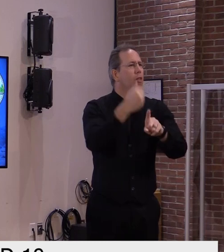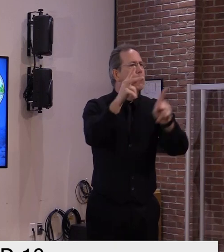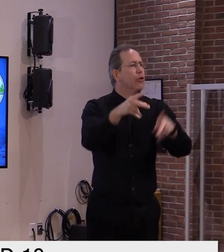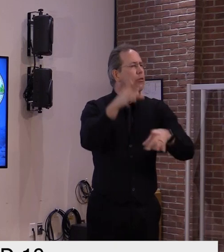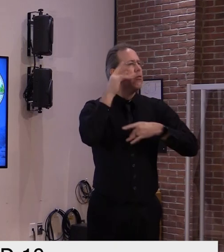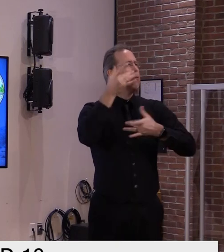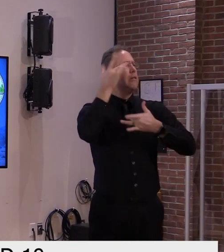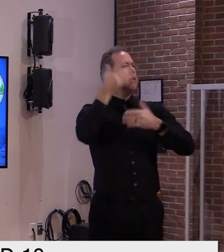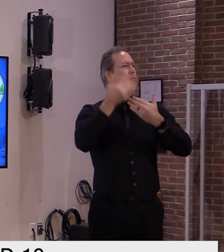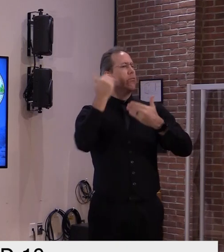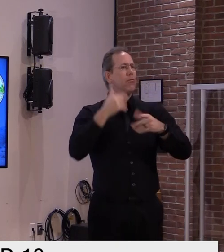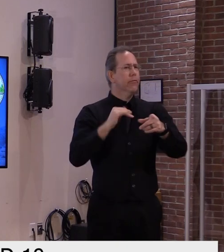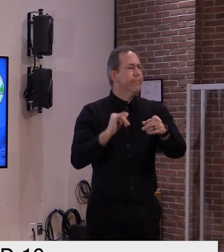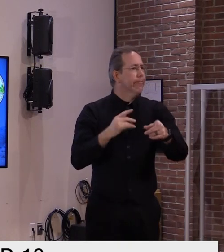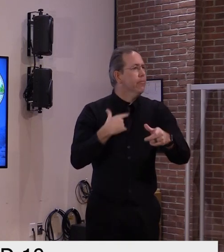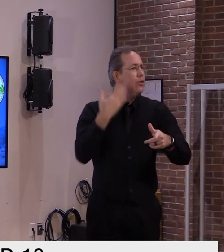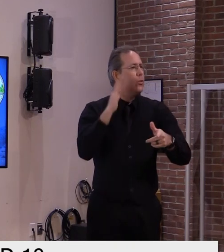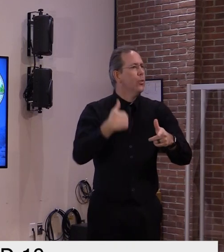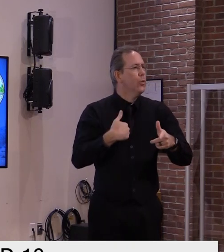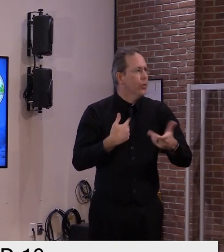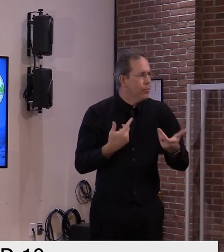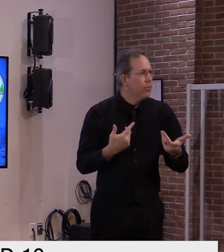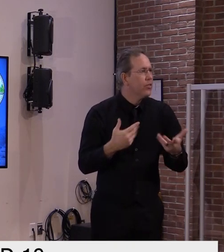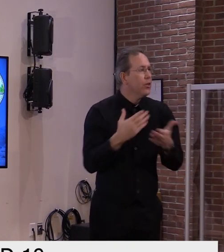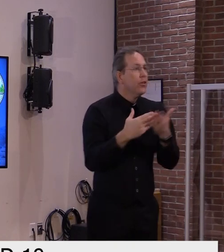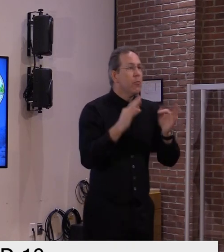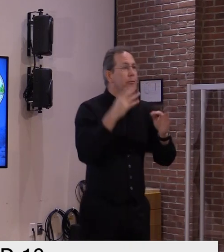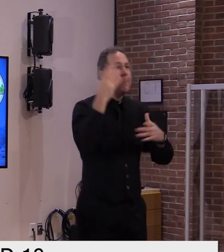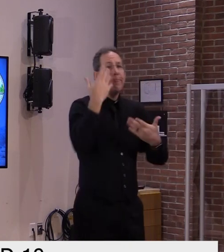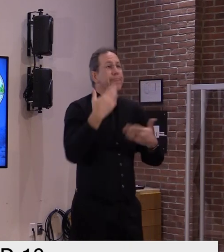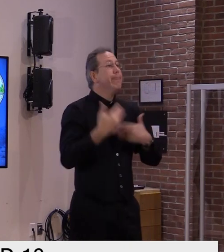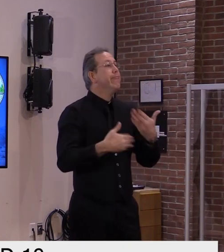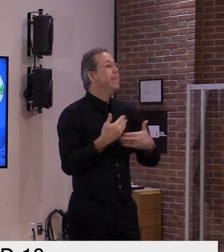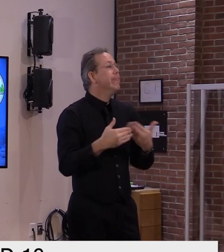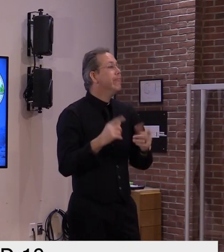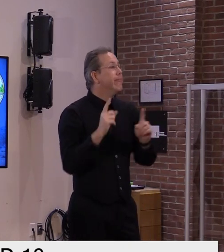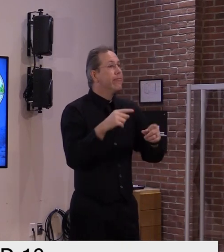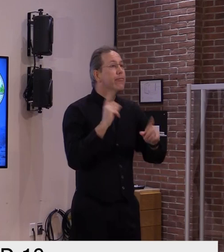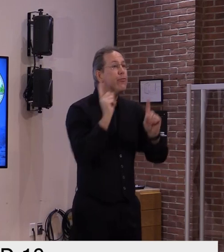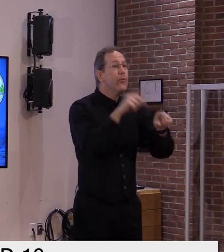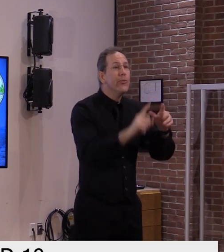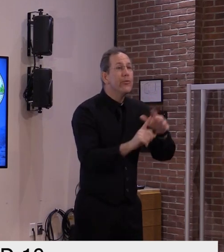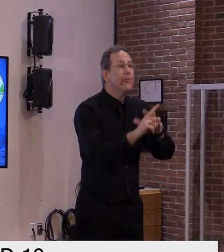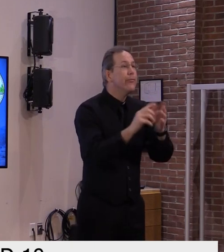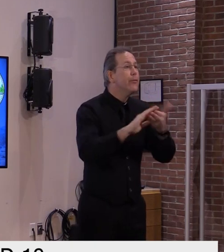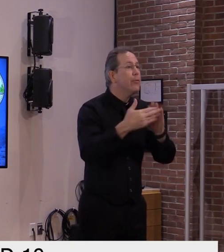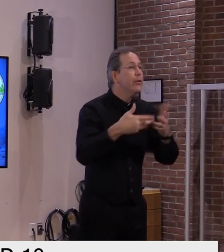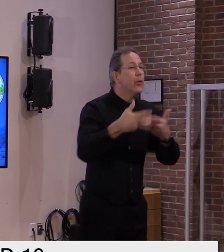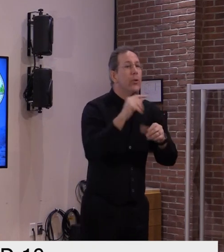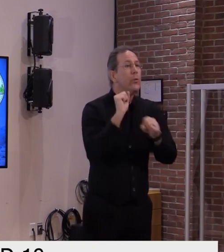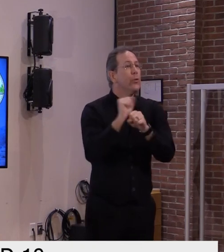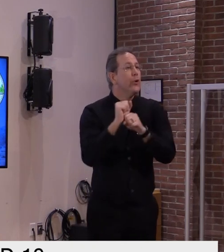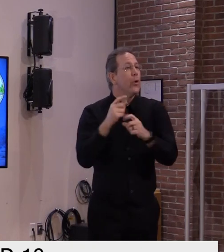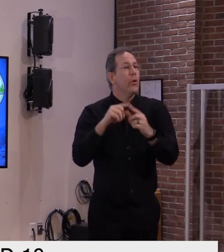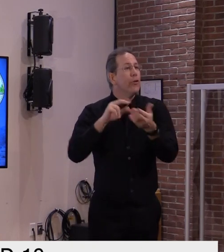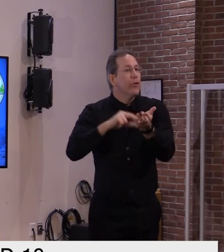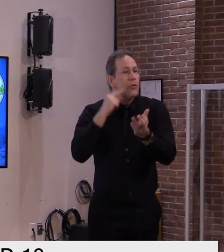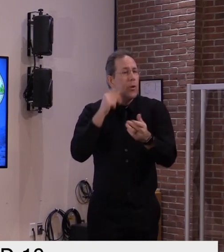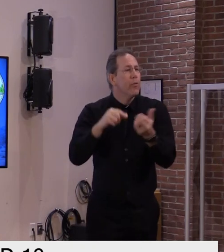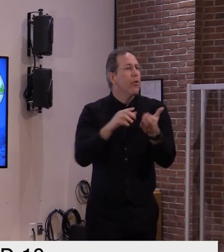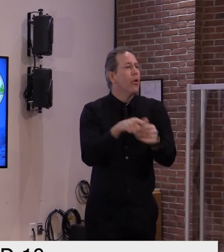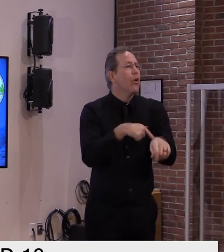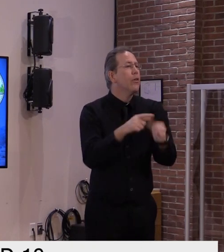in up to 40% of cases. Well, now, some believe and are reporting that the true number may be as high